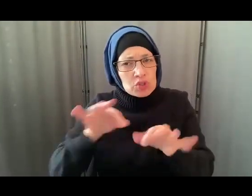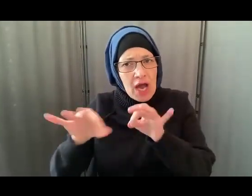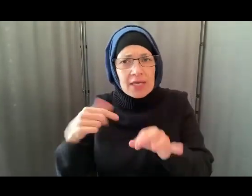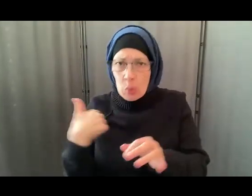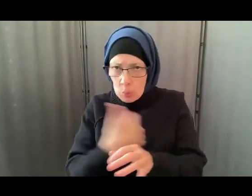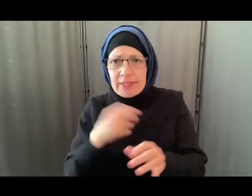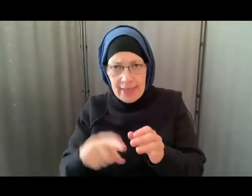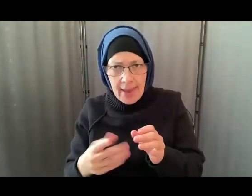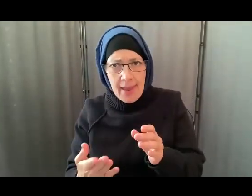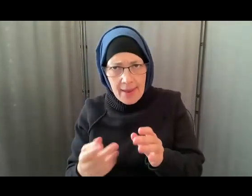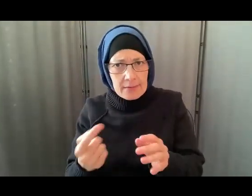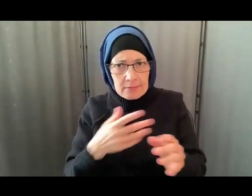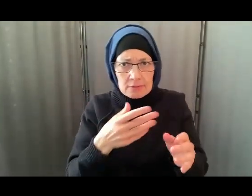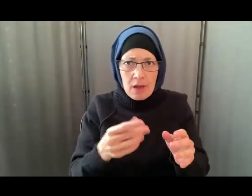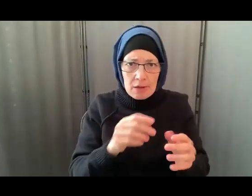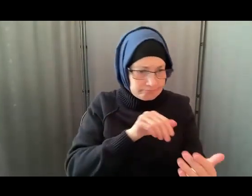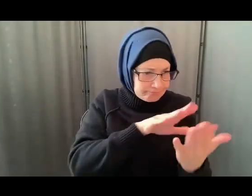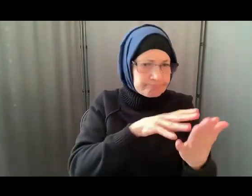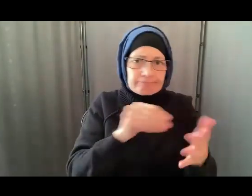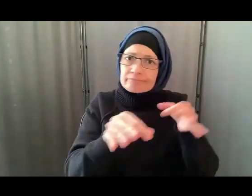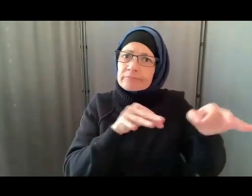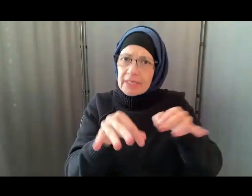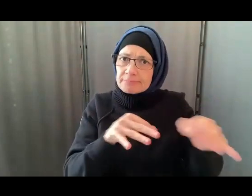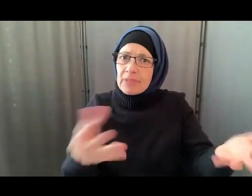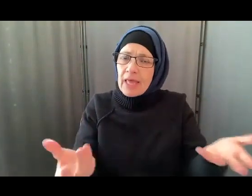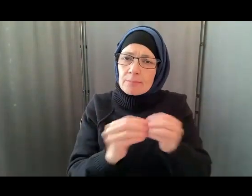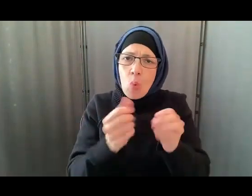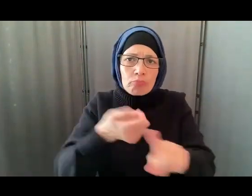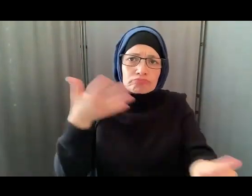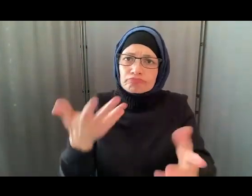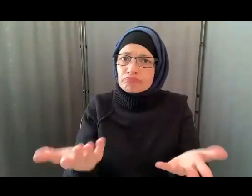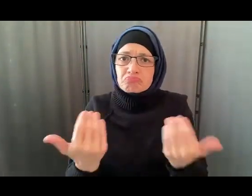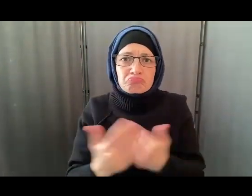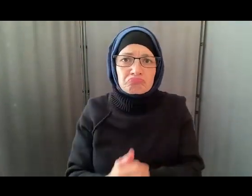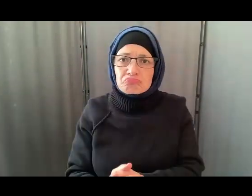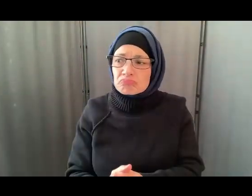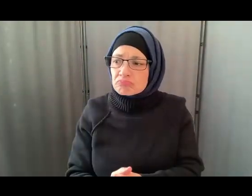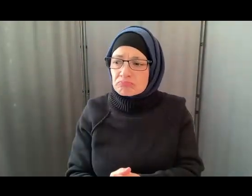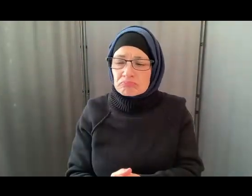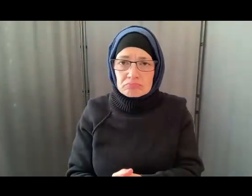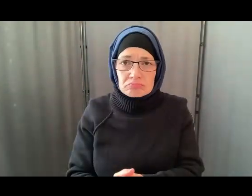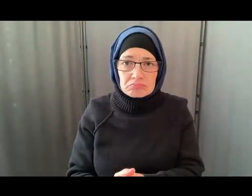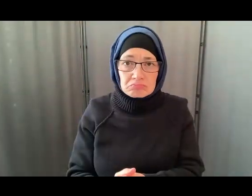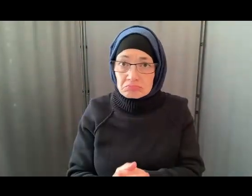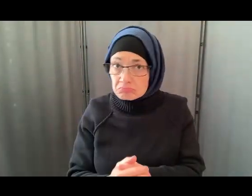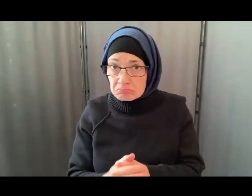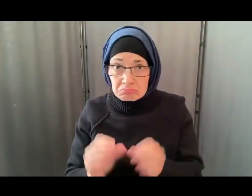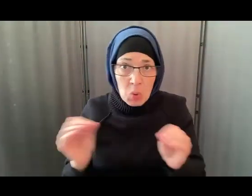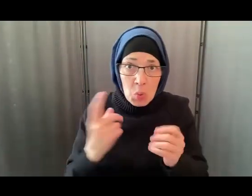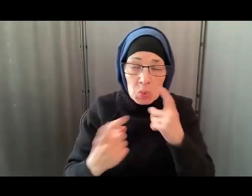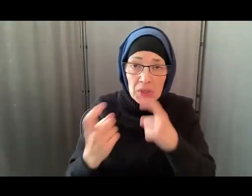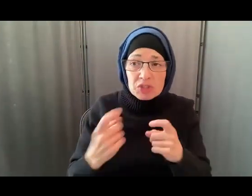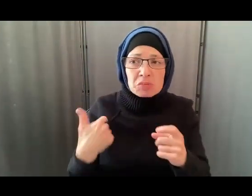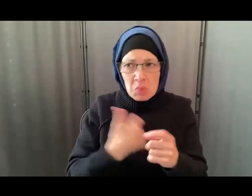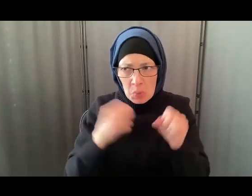and explain what you missed or what you want to ask about. If there is no question, we